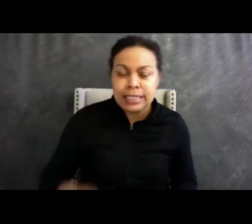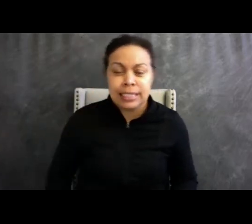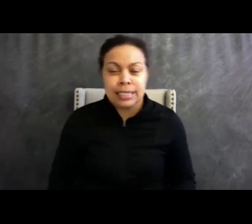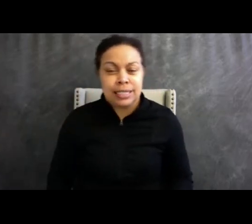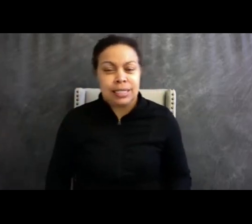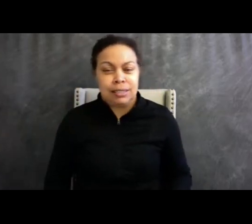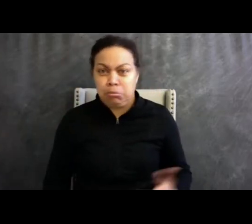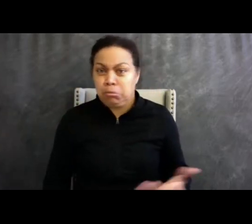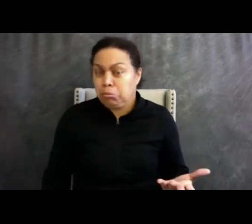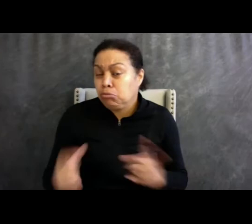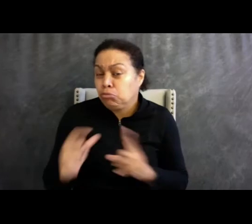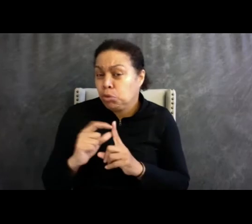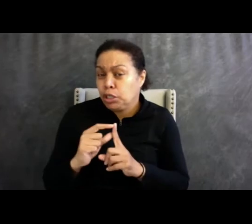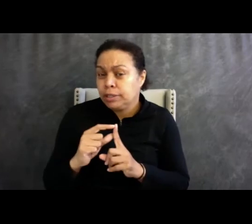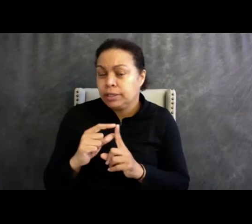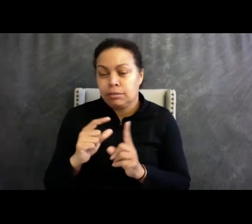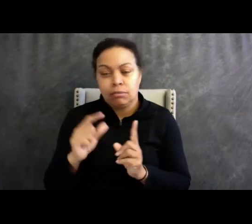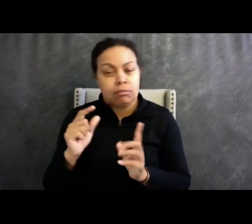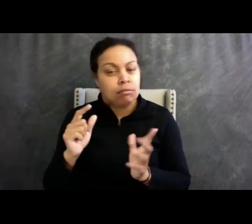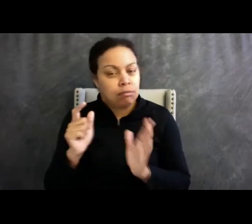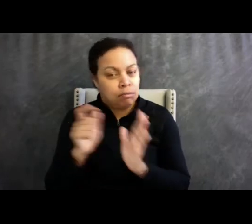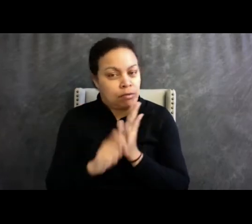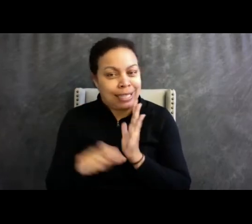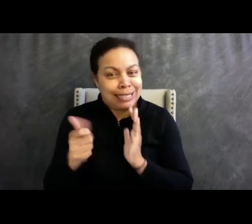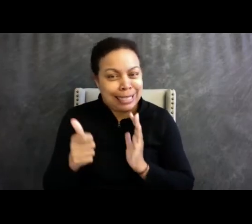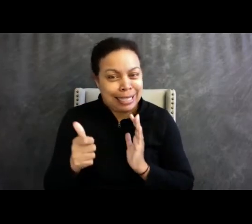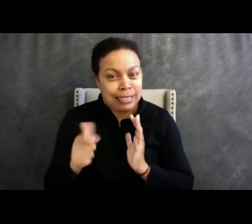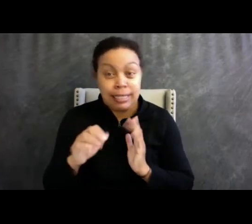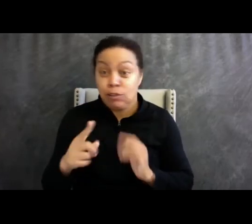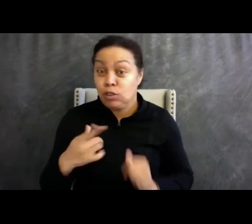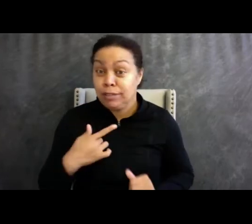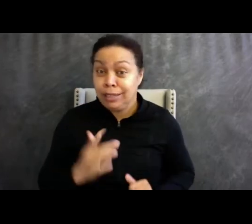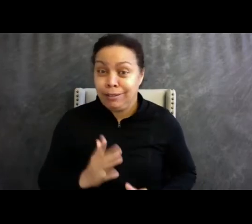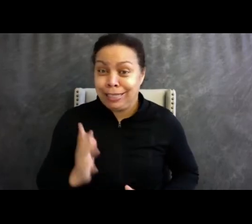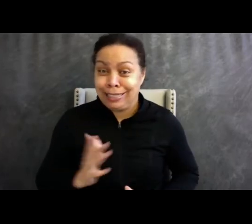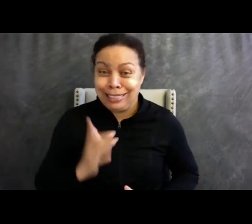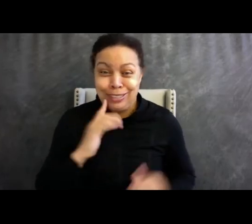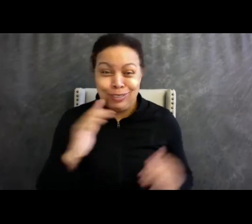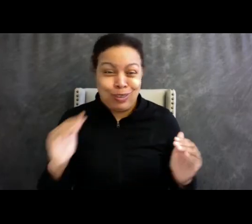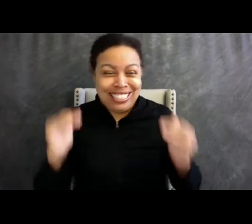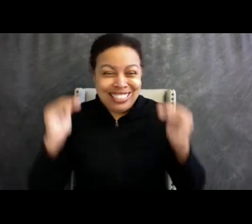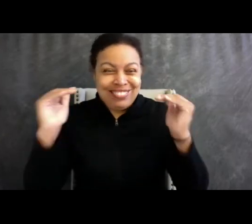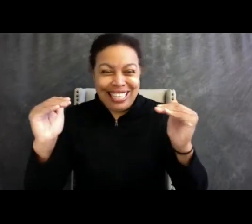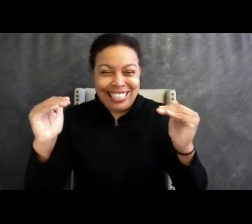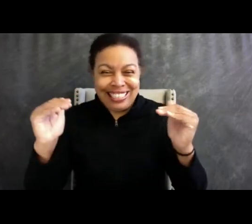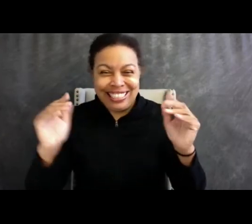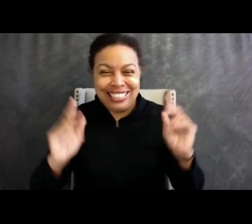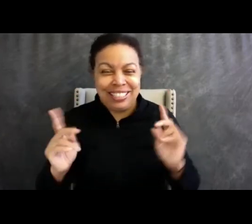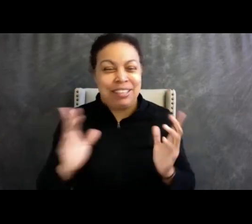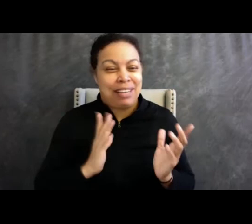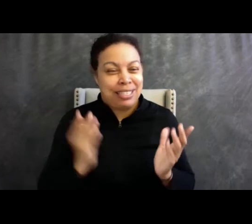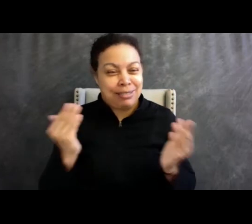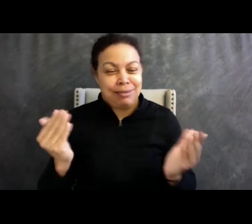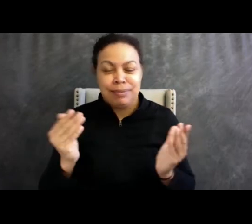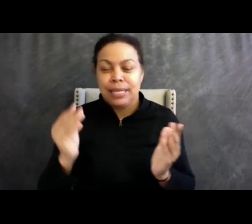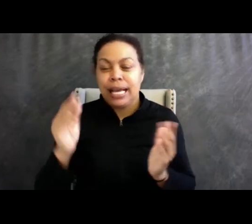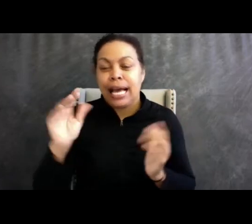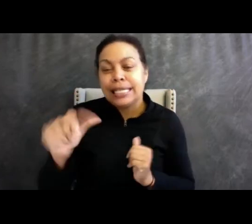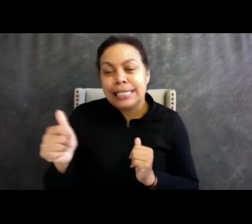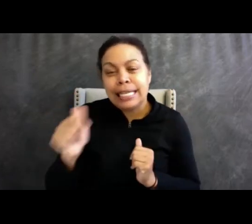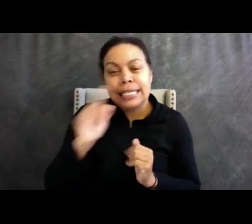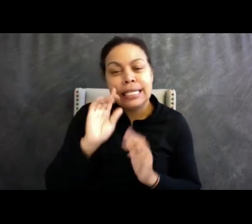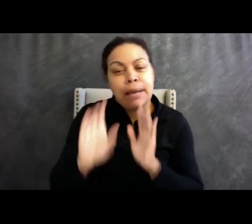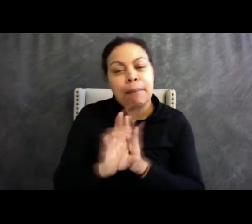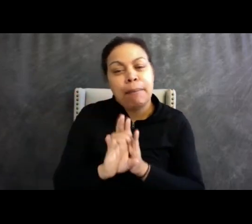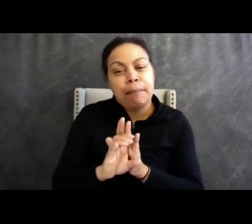Those are words. If you're feeling fancy, if for the advanced folks, I want you to take 10 images,